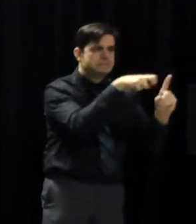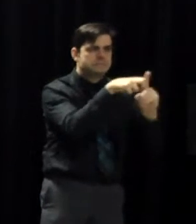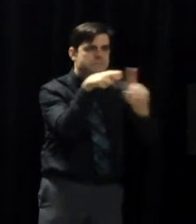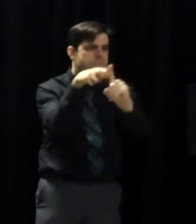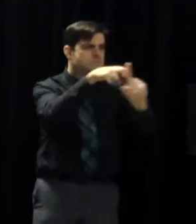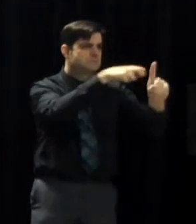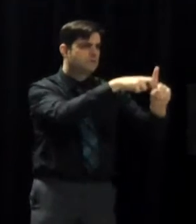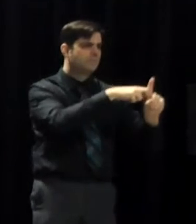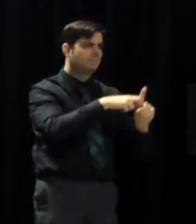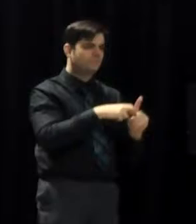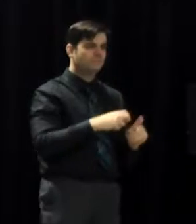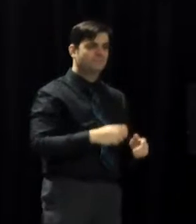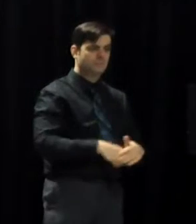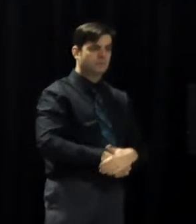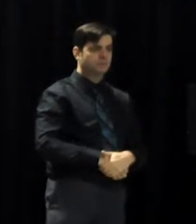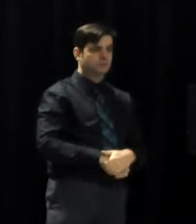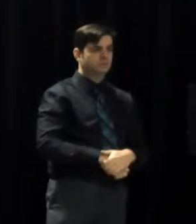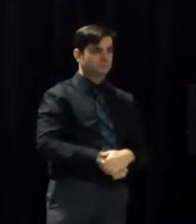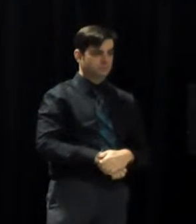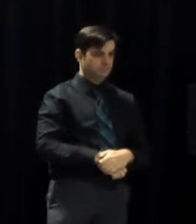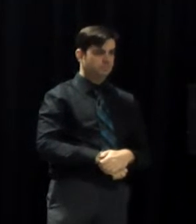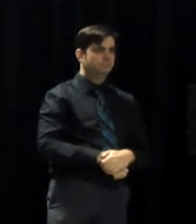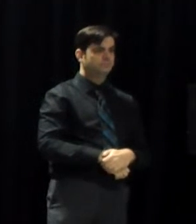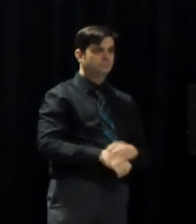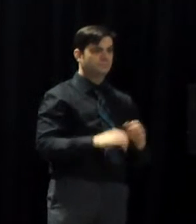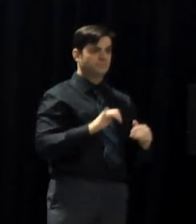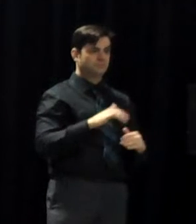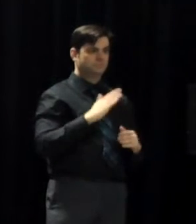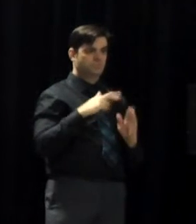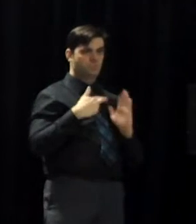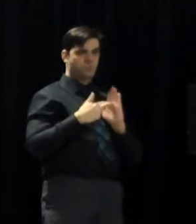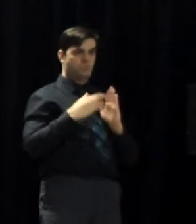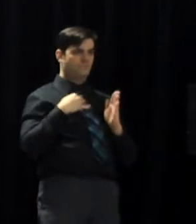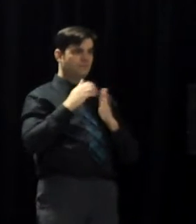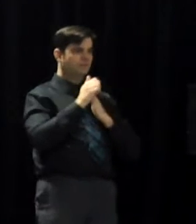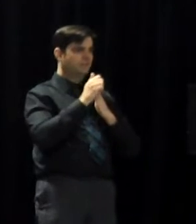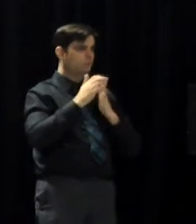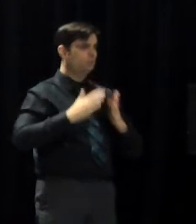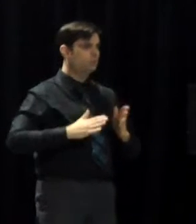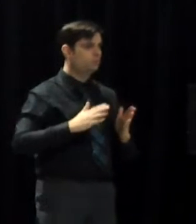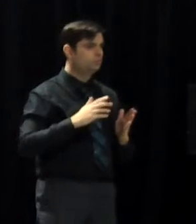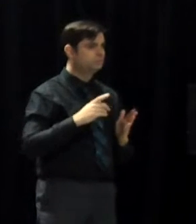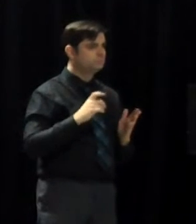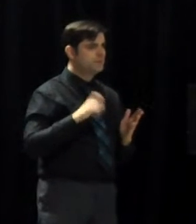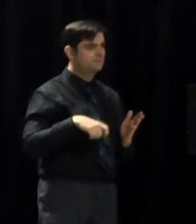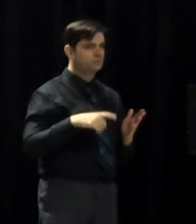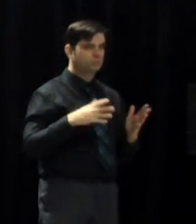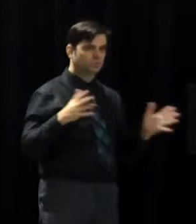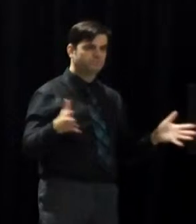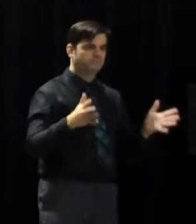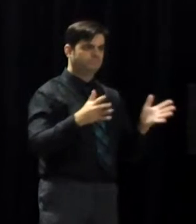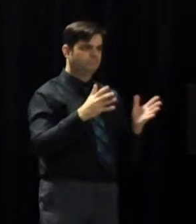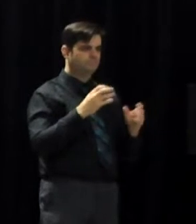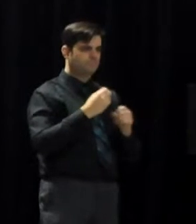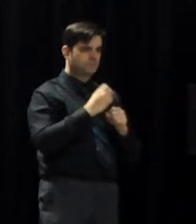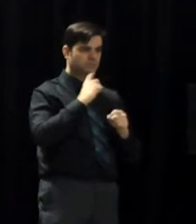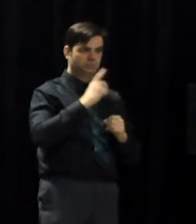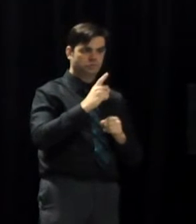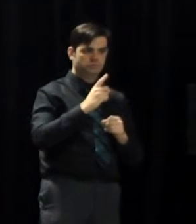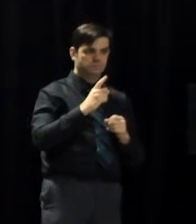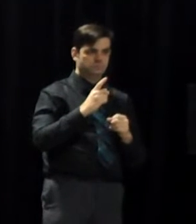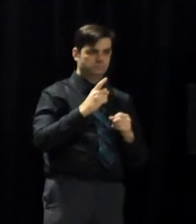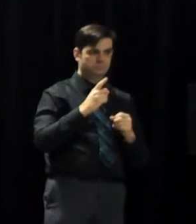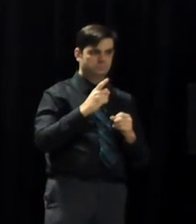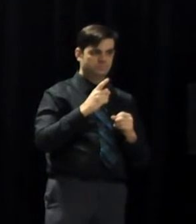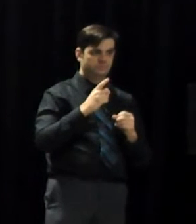these roles face are talking about more cases means lockdown. That's the